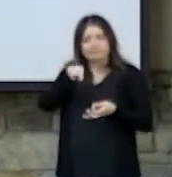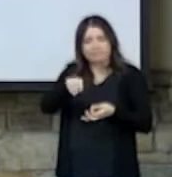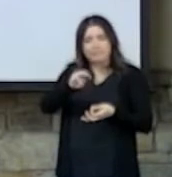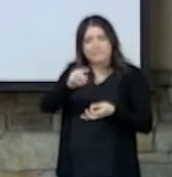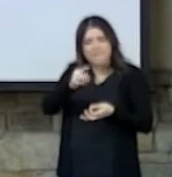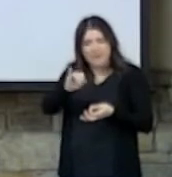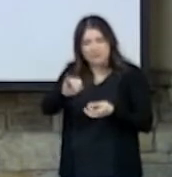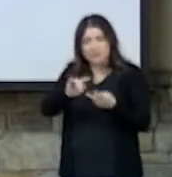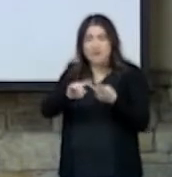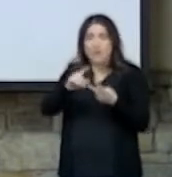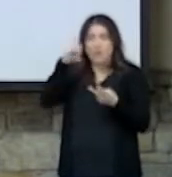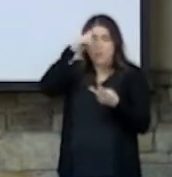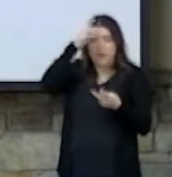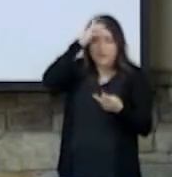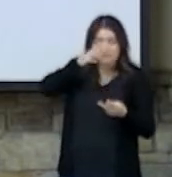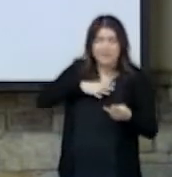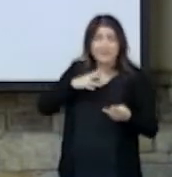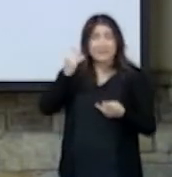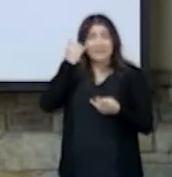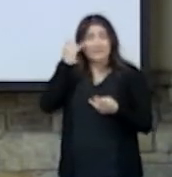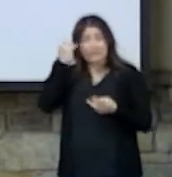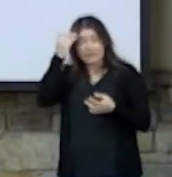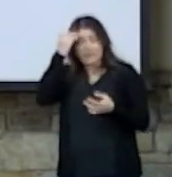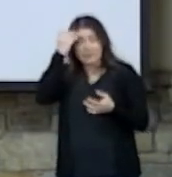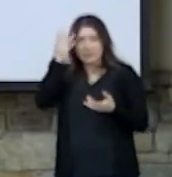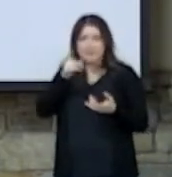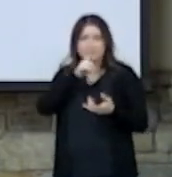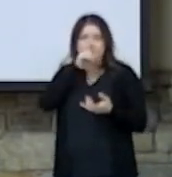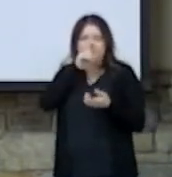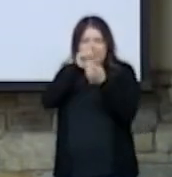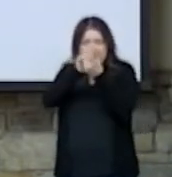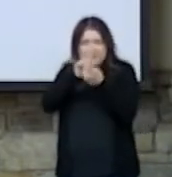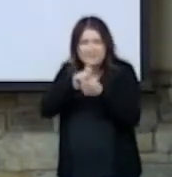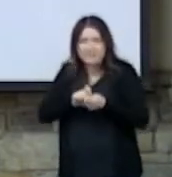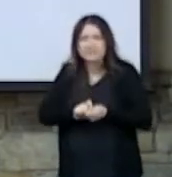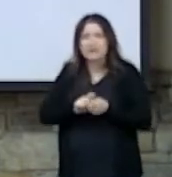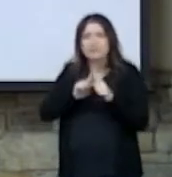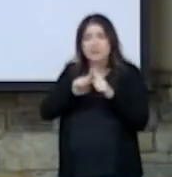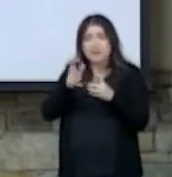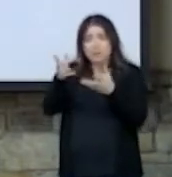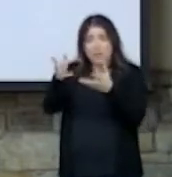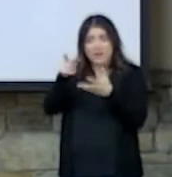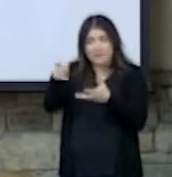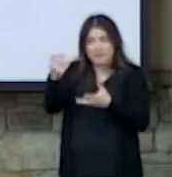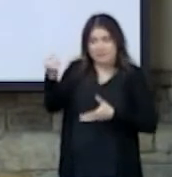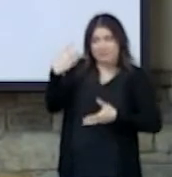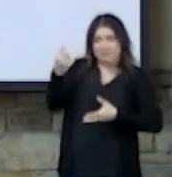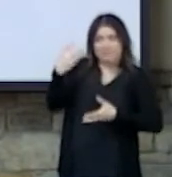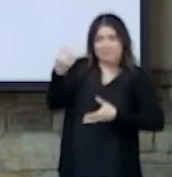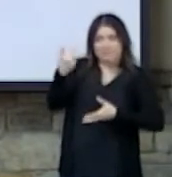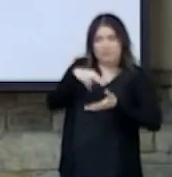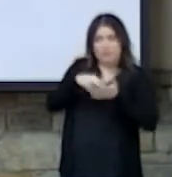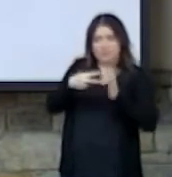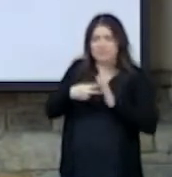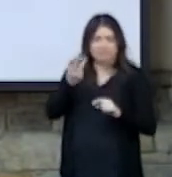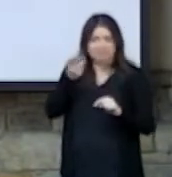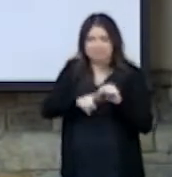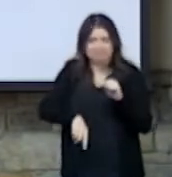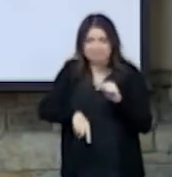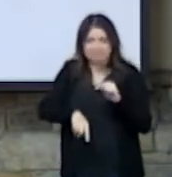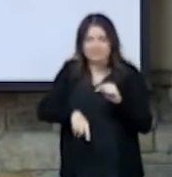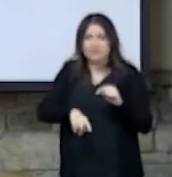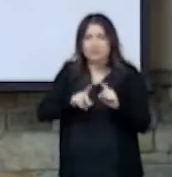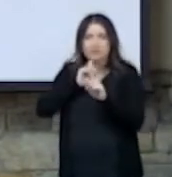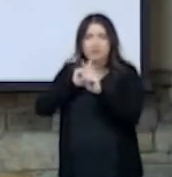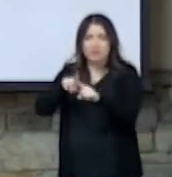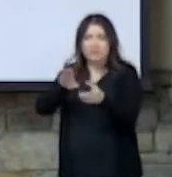you're familiar, of course, he didn't give them the details. He just wanted them to interpret the dream and tell him what it meant, and they couldn't do that, and he ordered